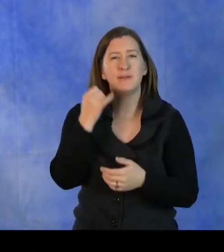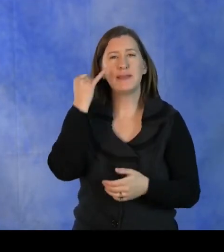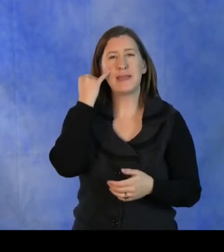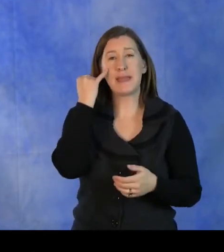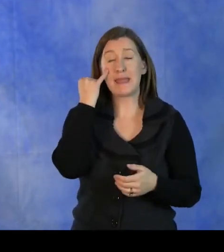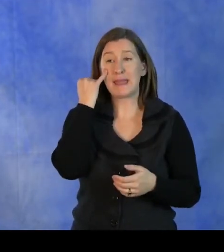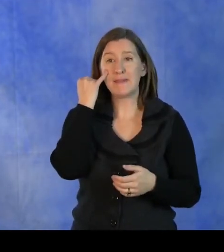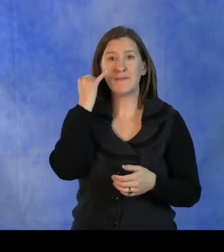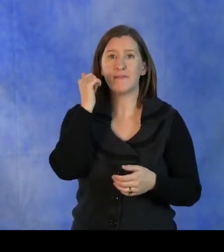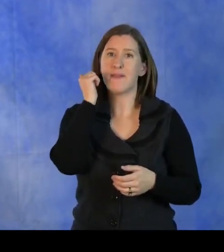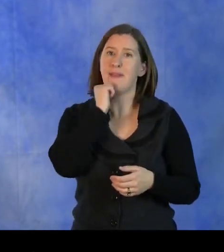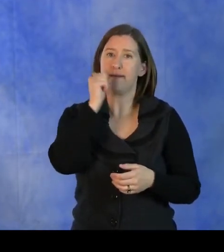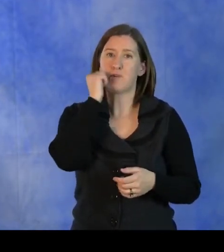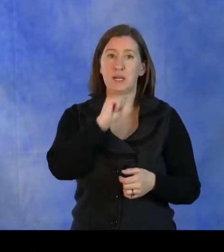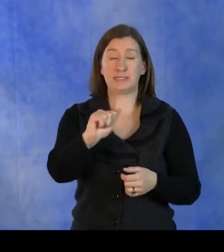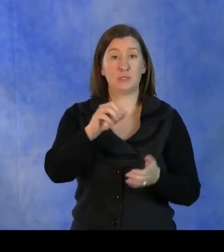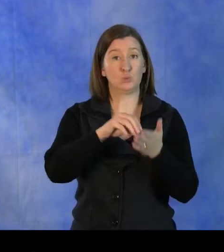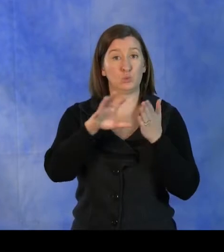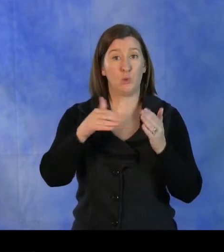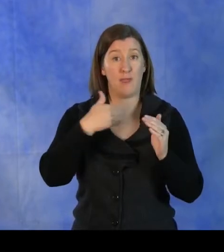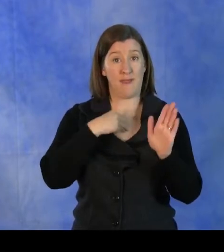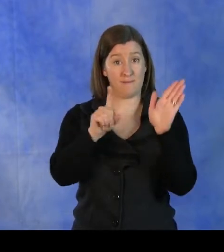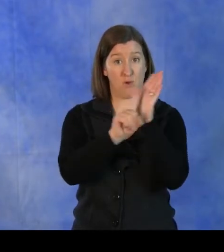that really helps.